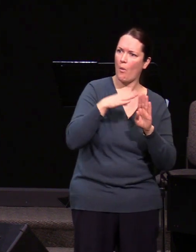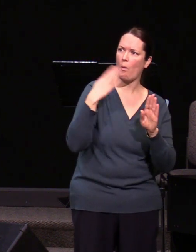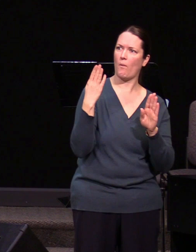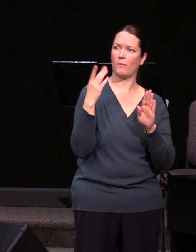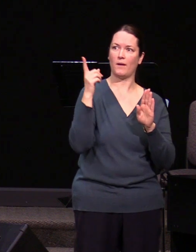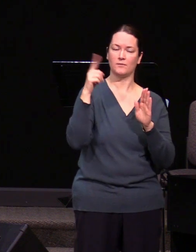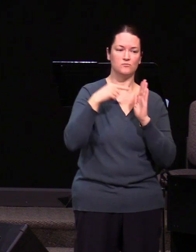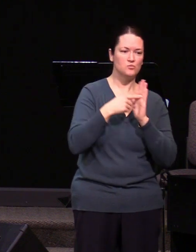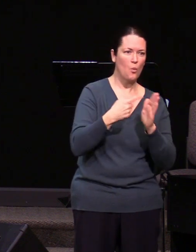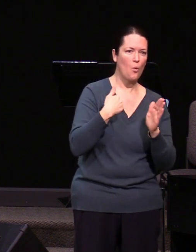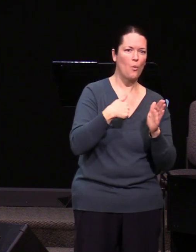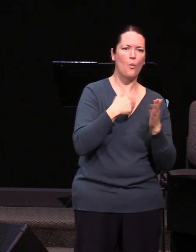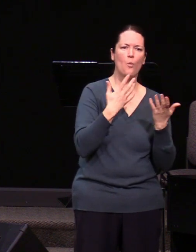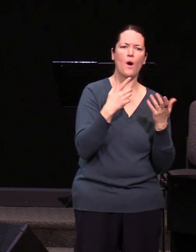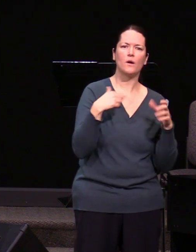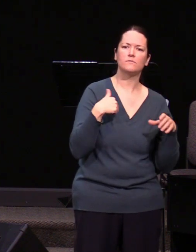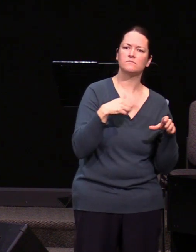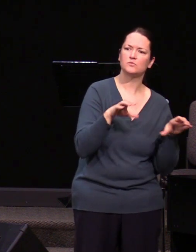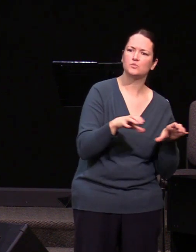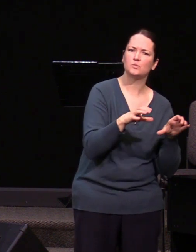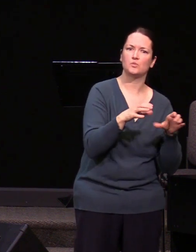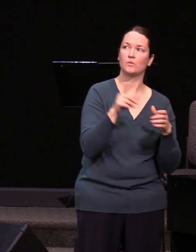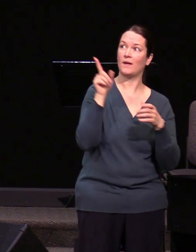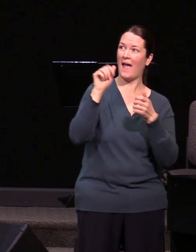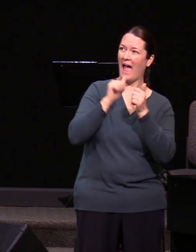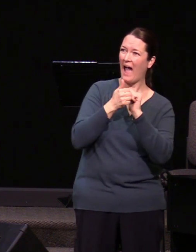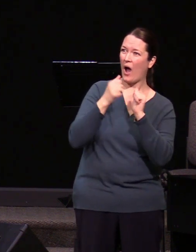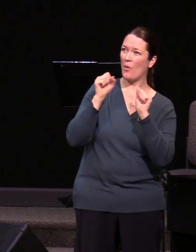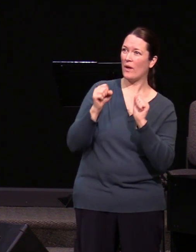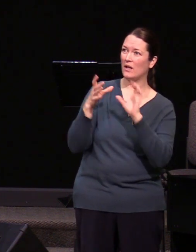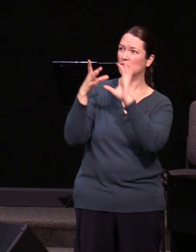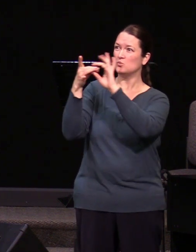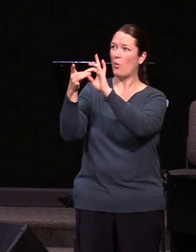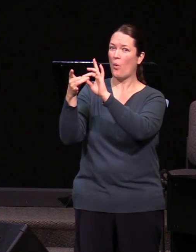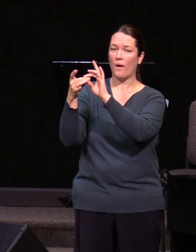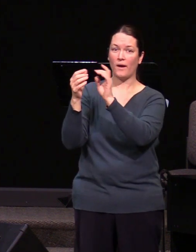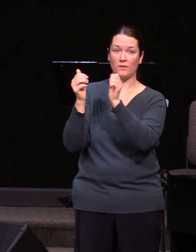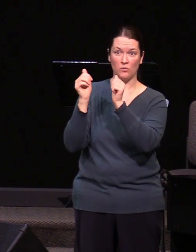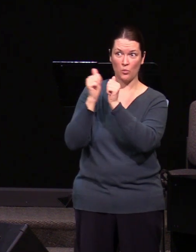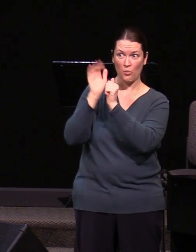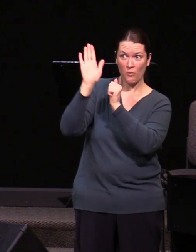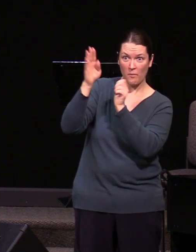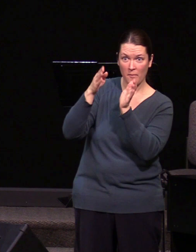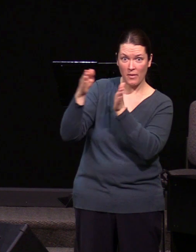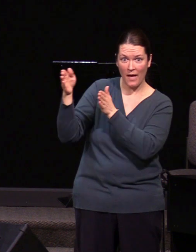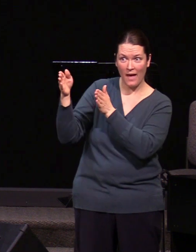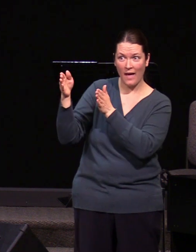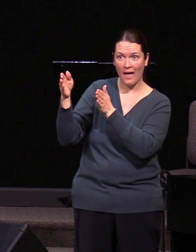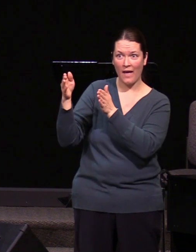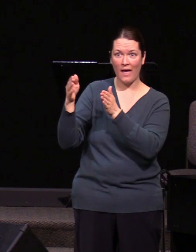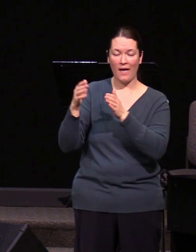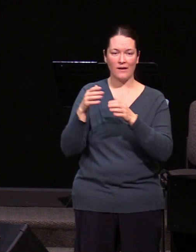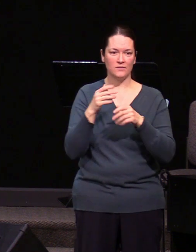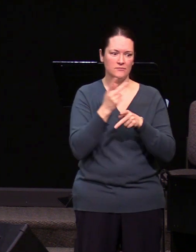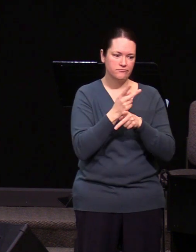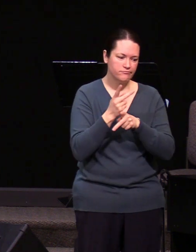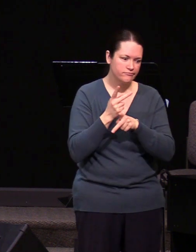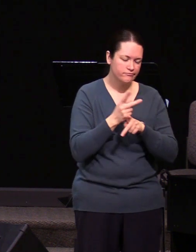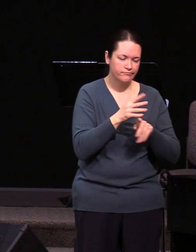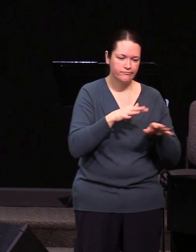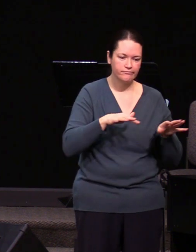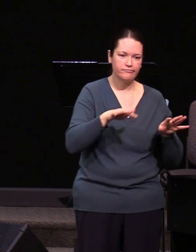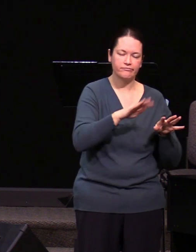what he's doing, how we can join with the plan and help cultivate our little corner of